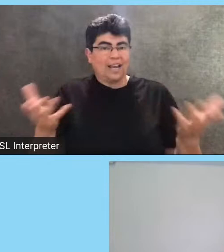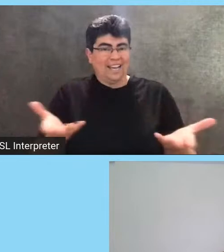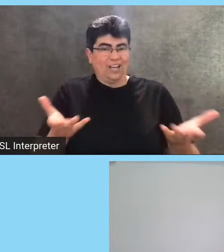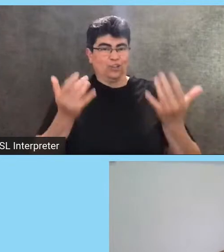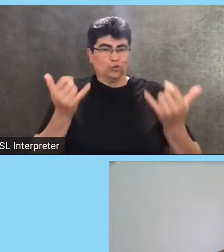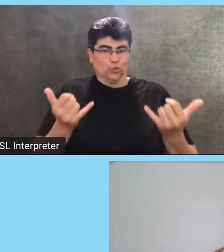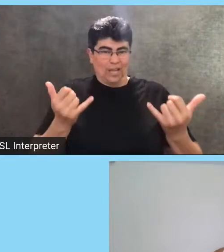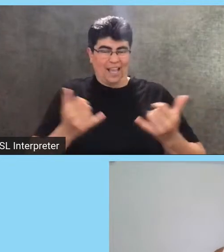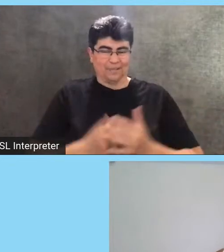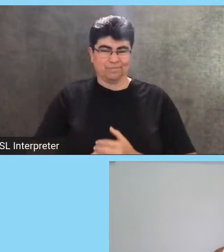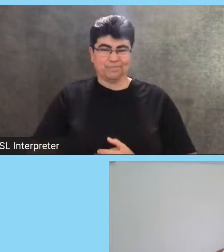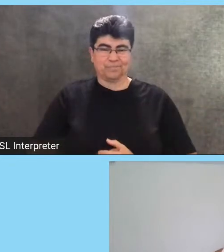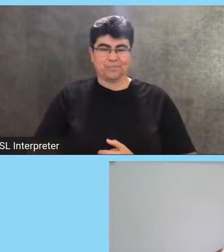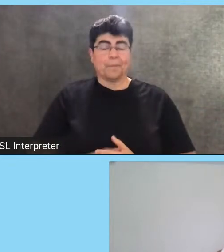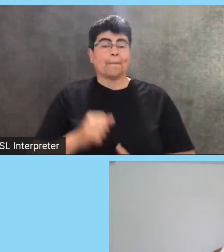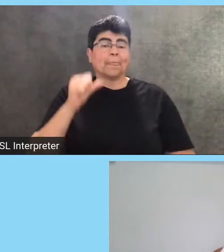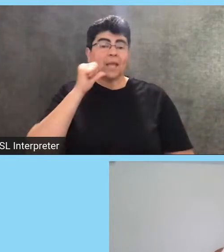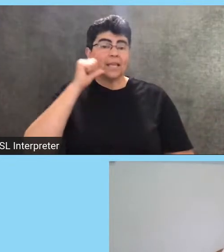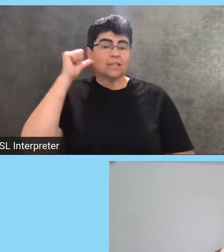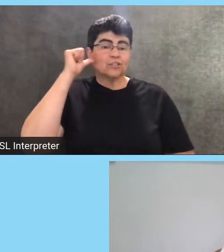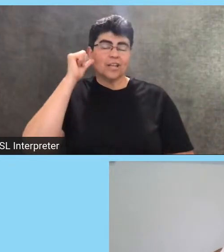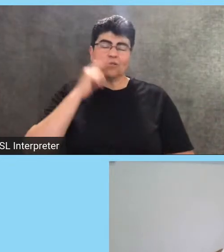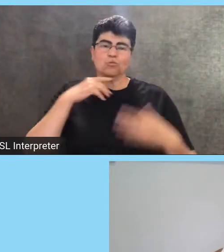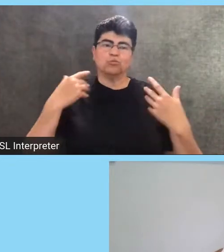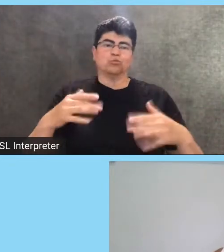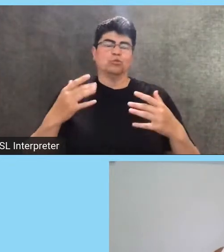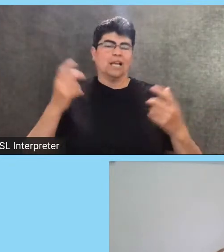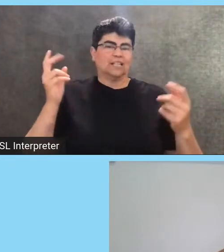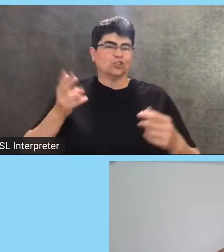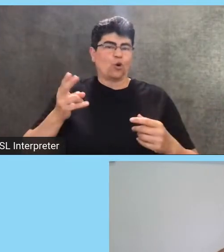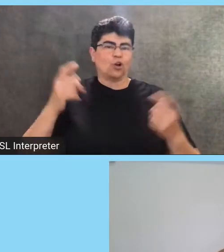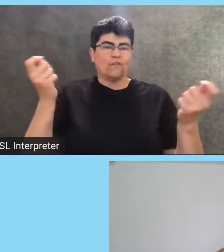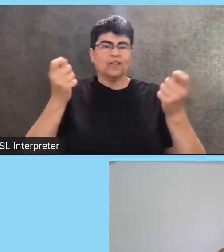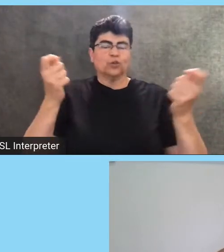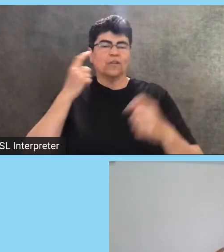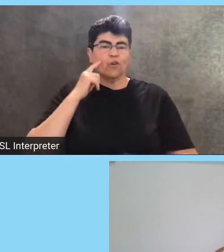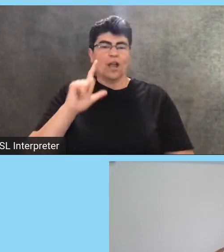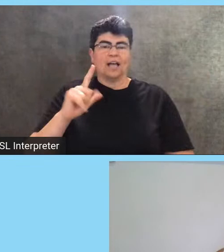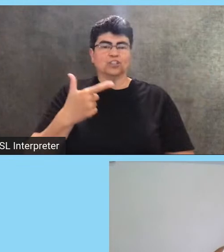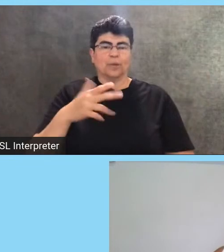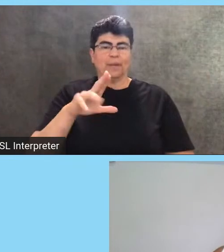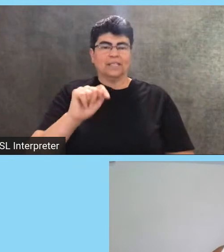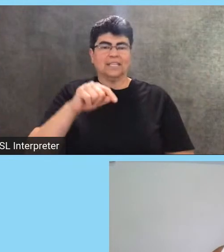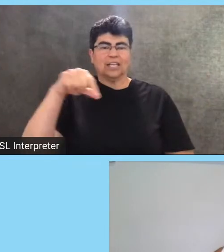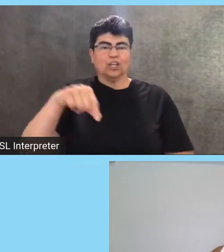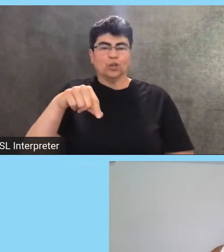today. Yesterday was a historical victory for LGBTQ